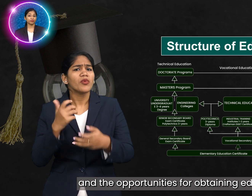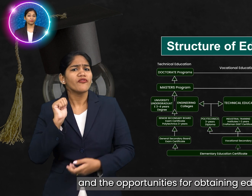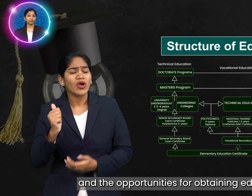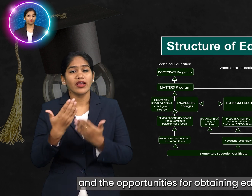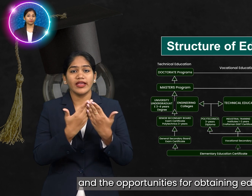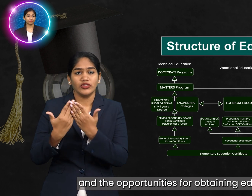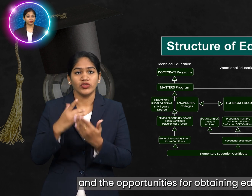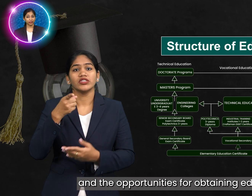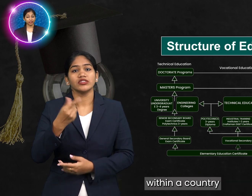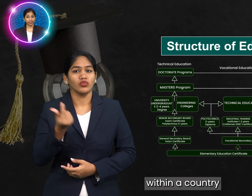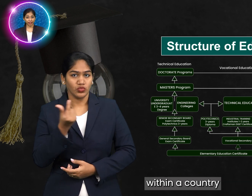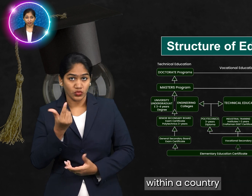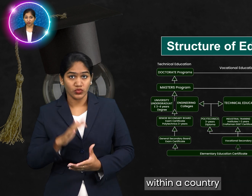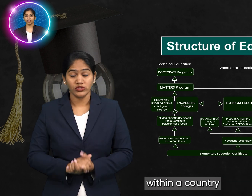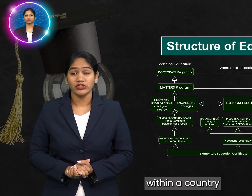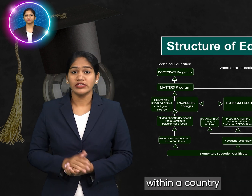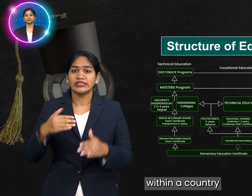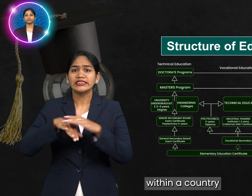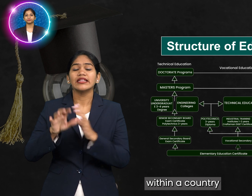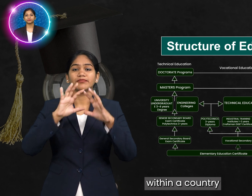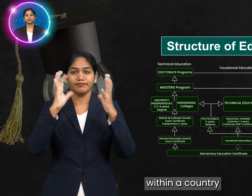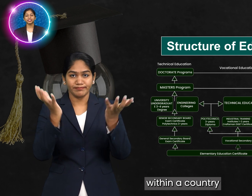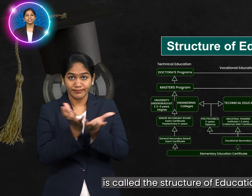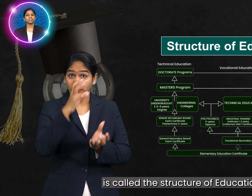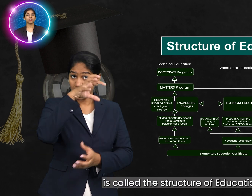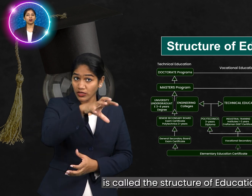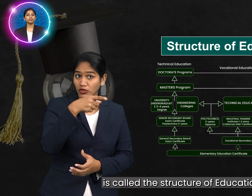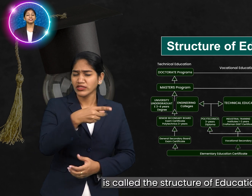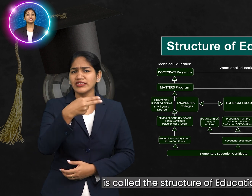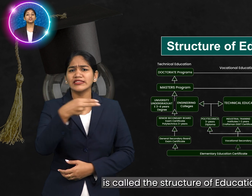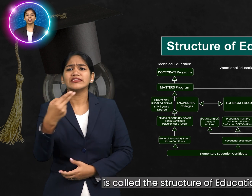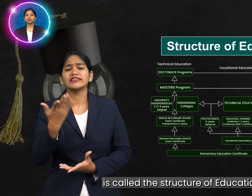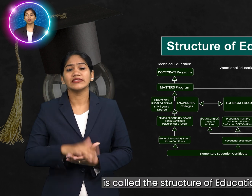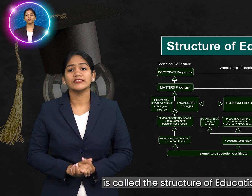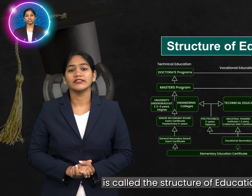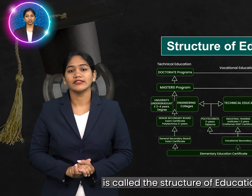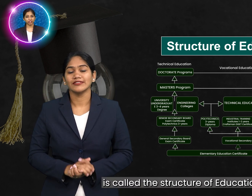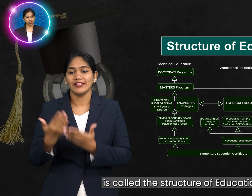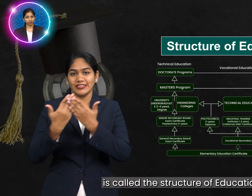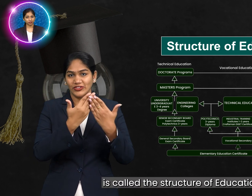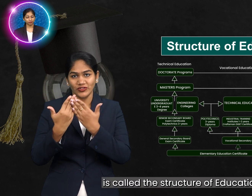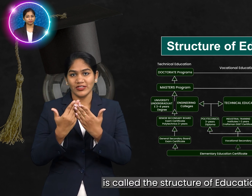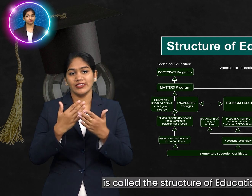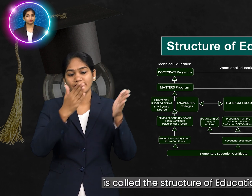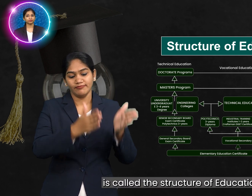education within a country is called the structure of